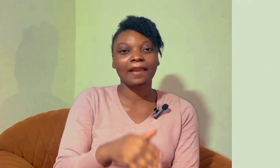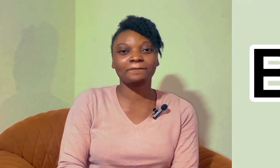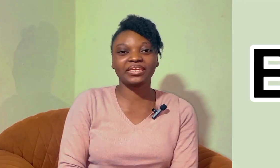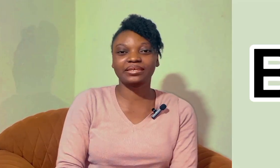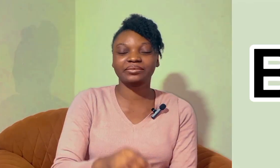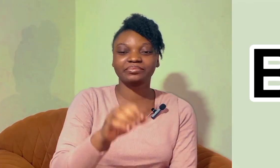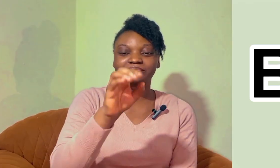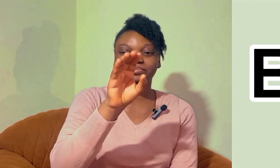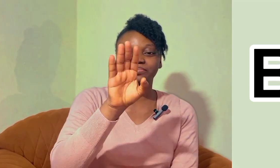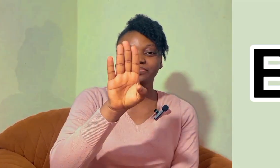B,